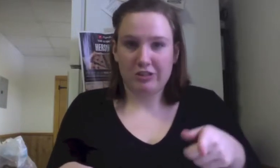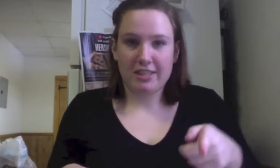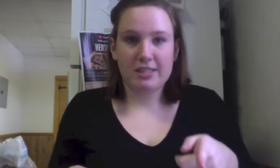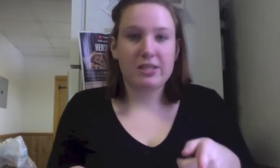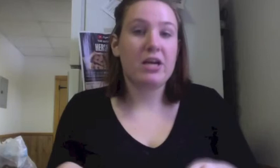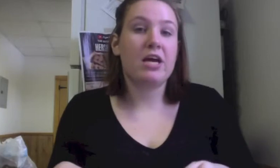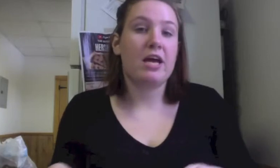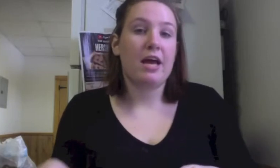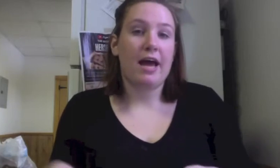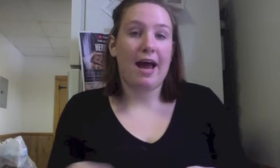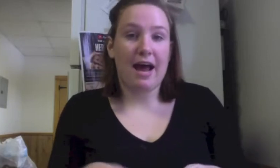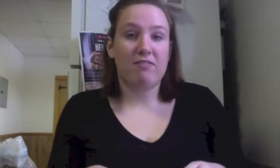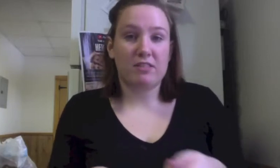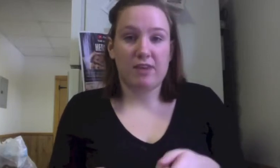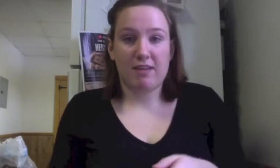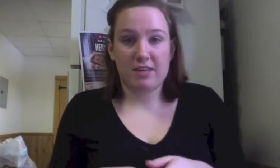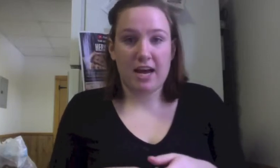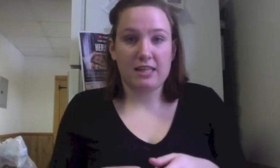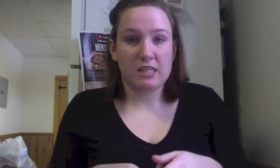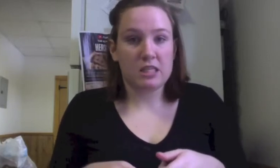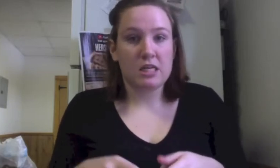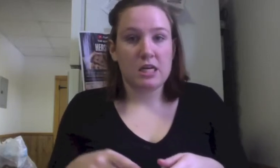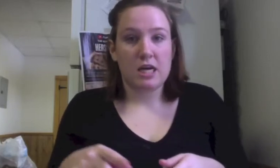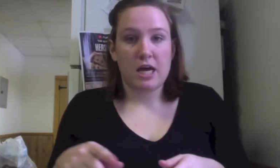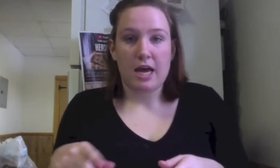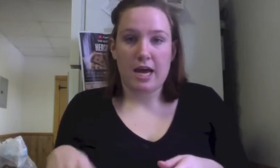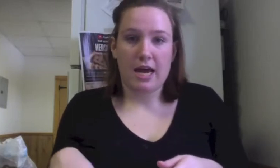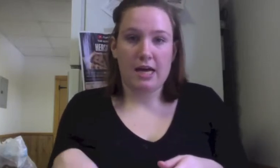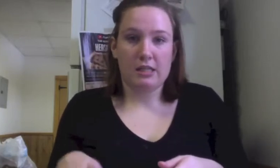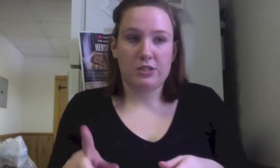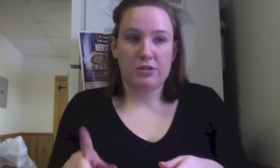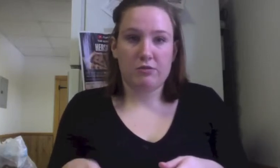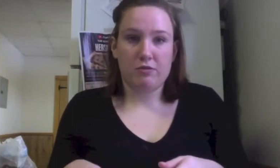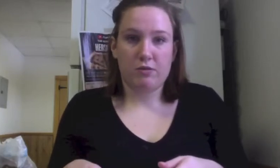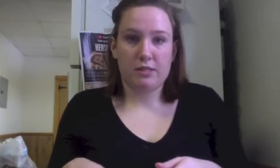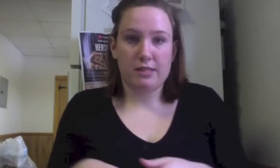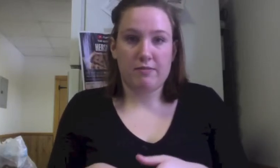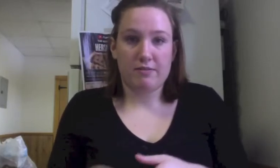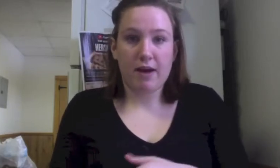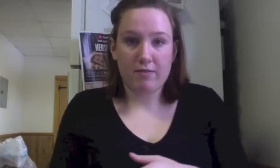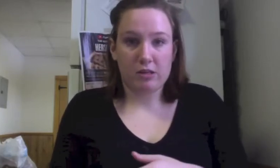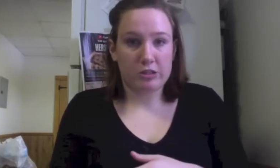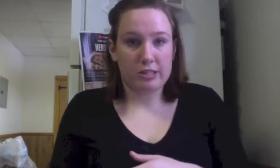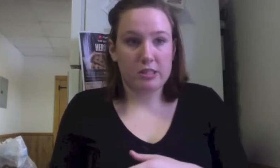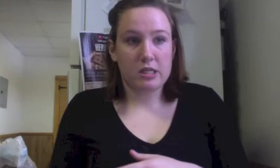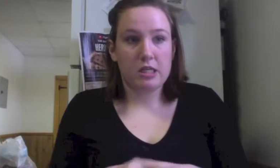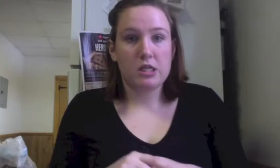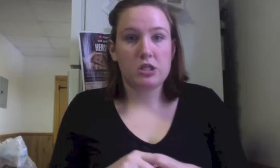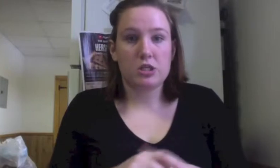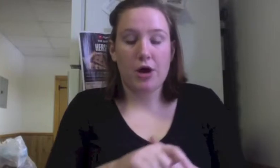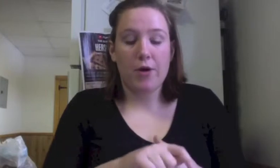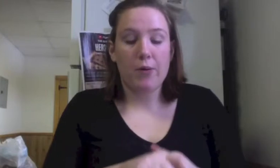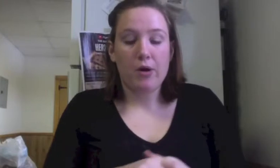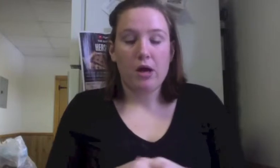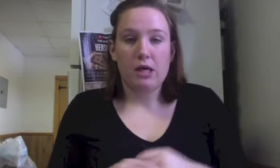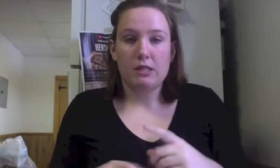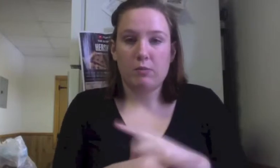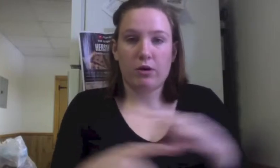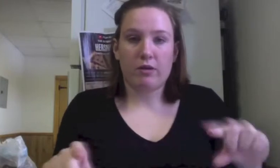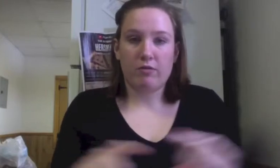25/100ths, a 1/2 is 5/10ths, and 3/4 is 75/100ths. So it's important for them